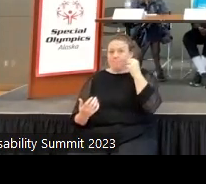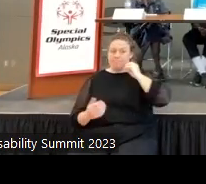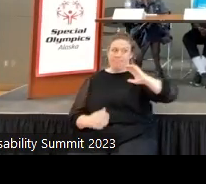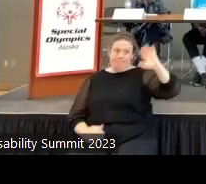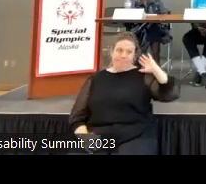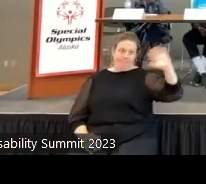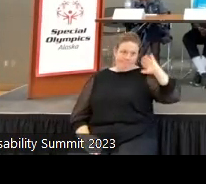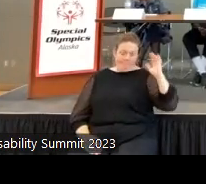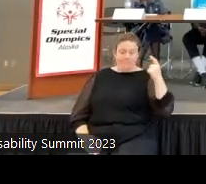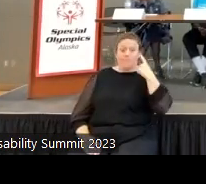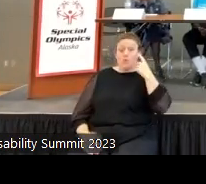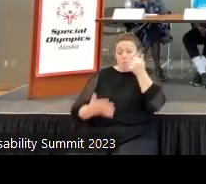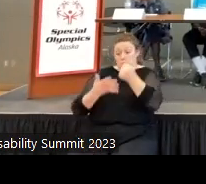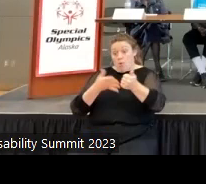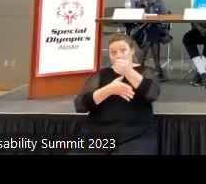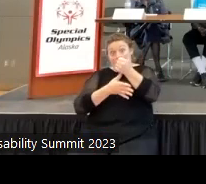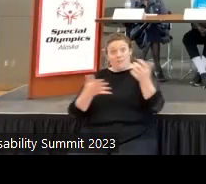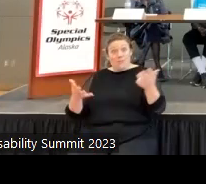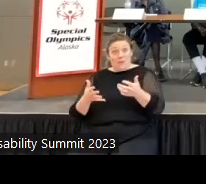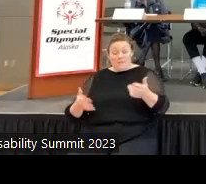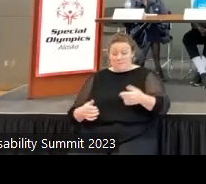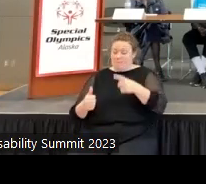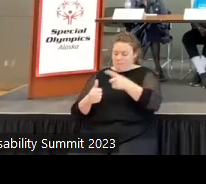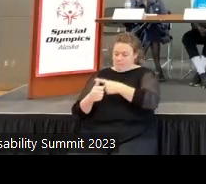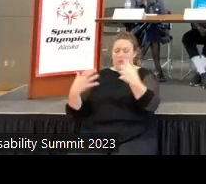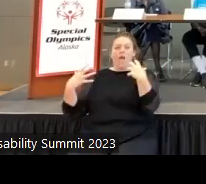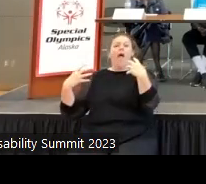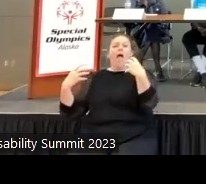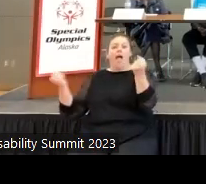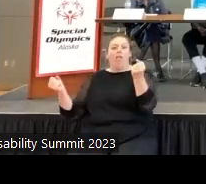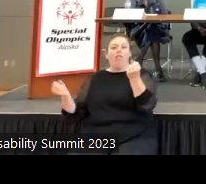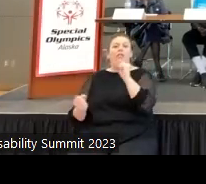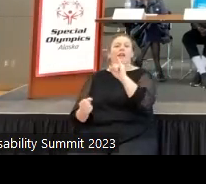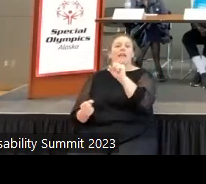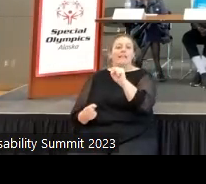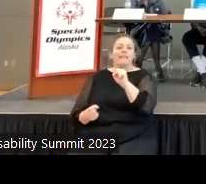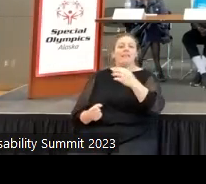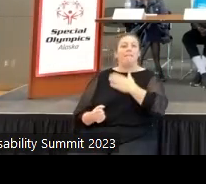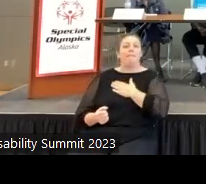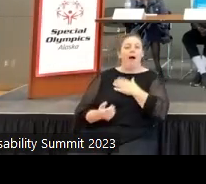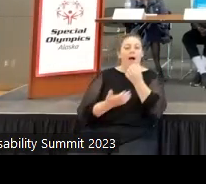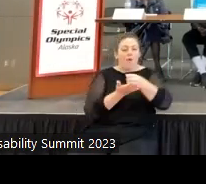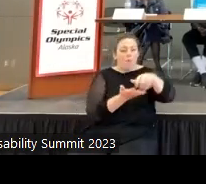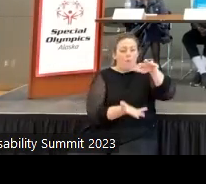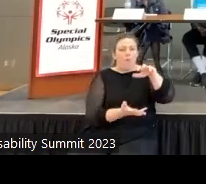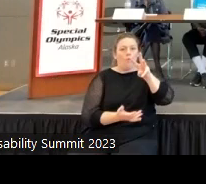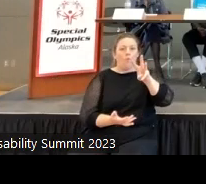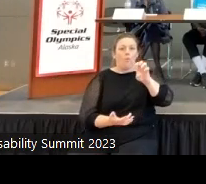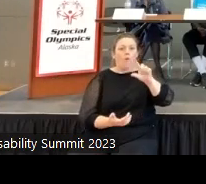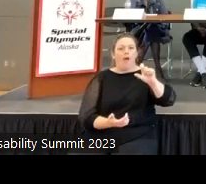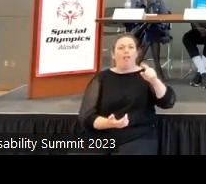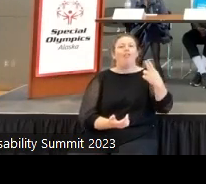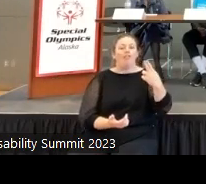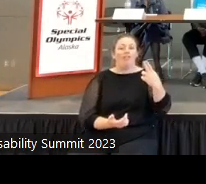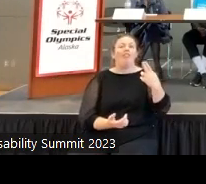like I said, first of all, my health is my wealth. I always say that, more than money